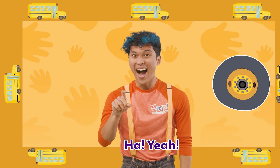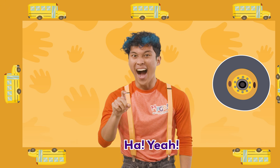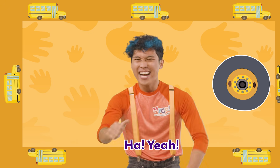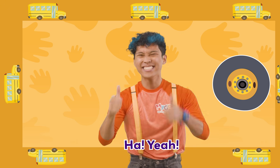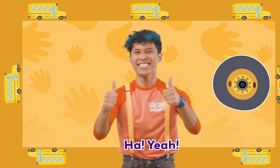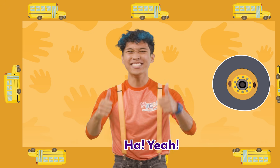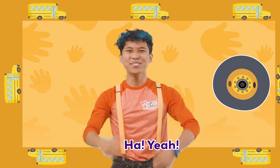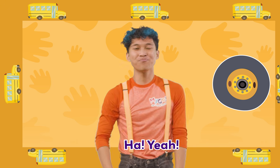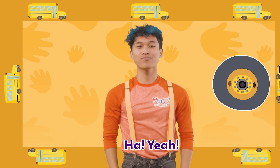Yeah.